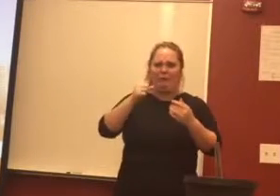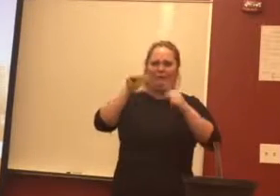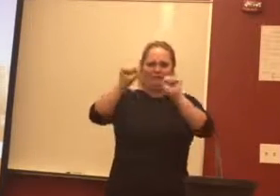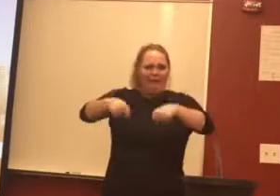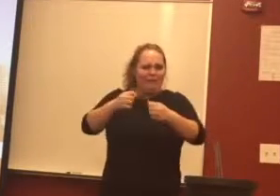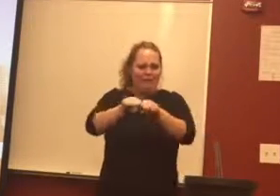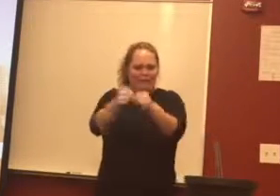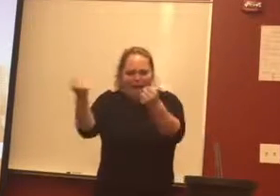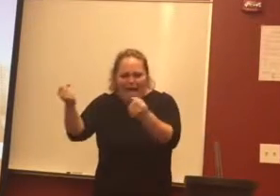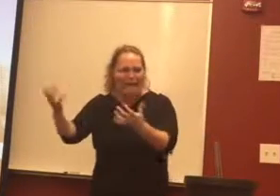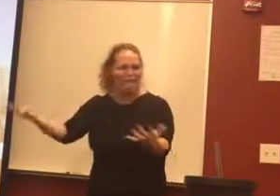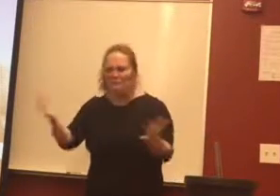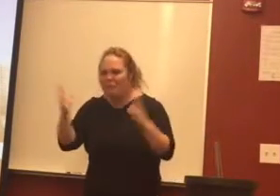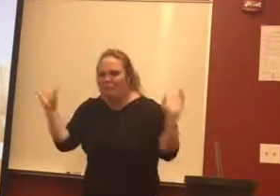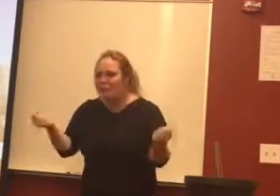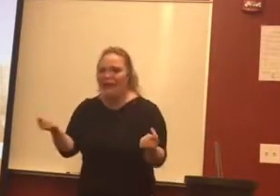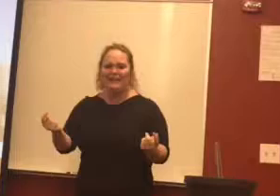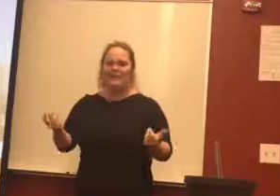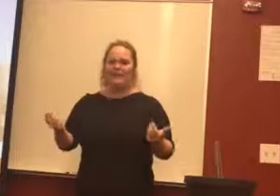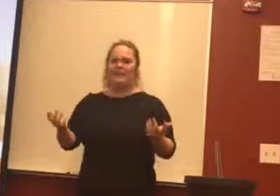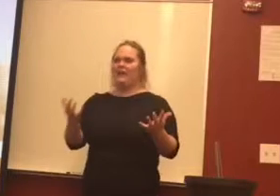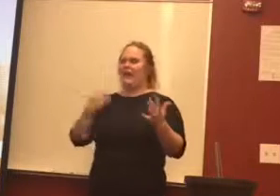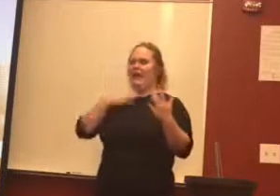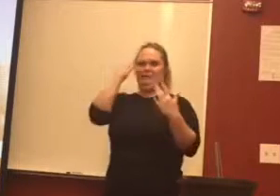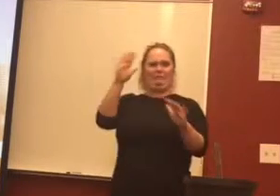Like, I don't know, that was so crazy to me.